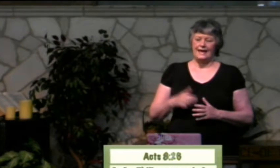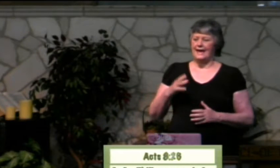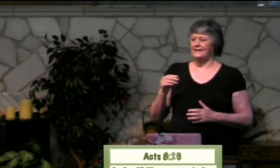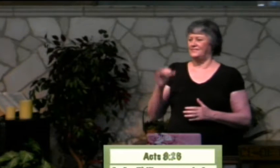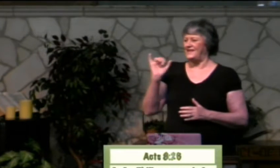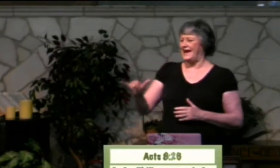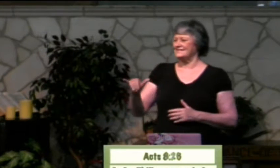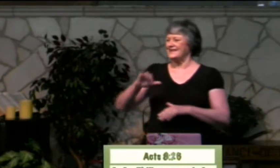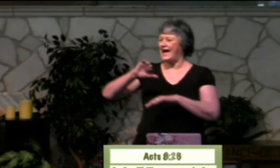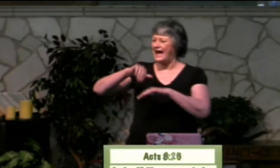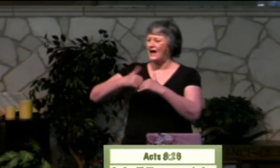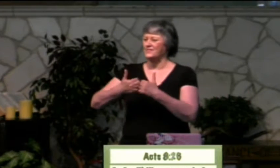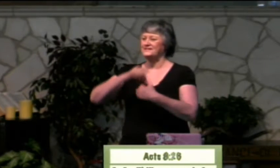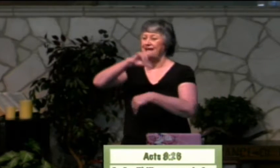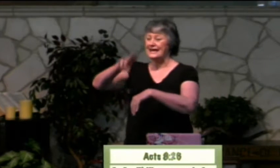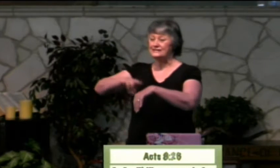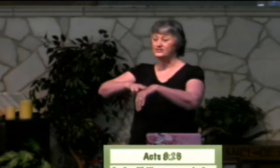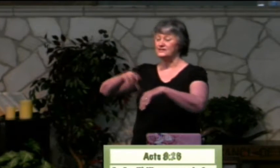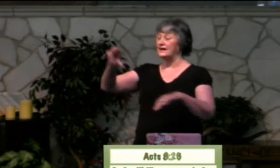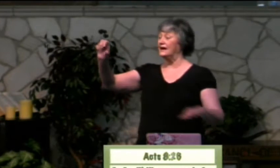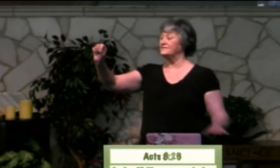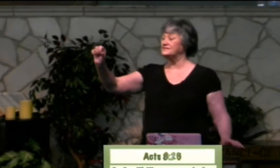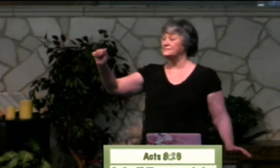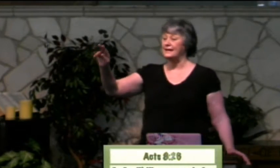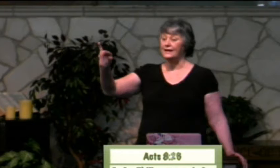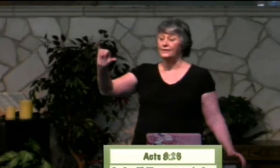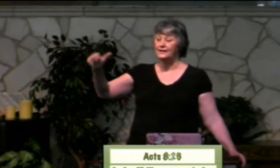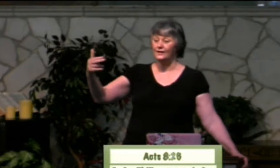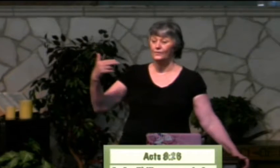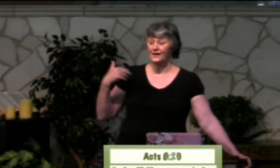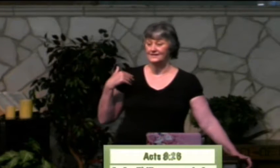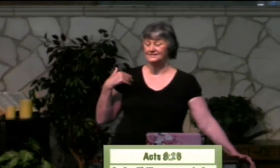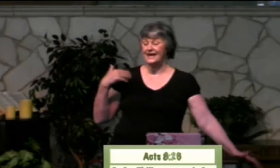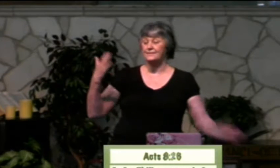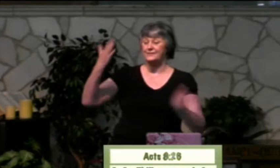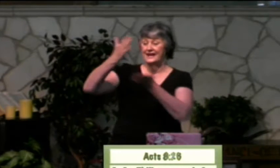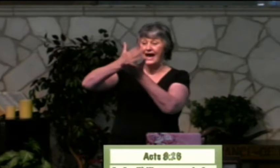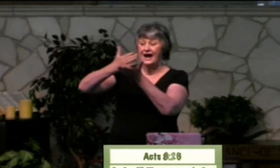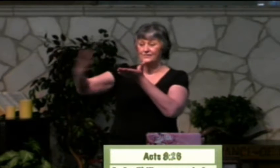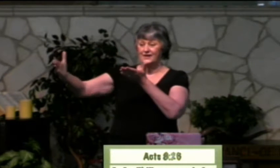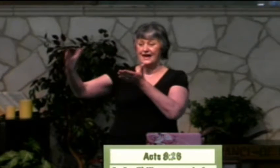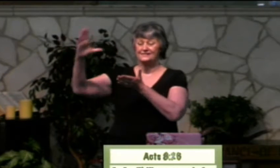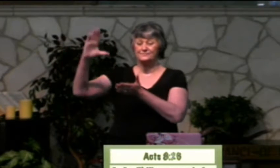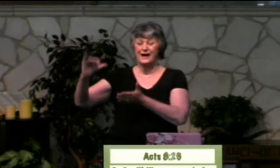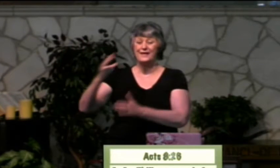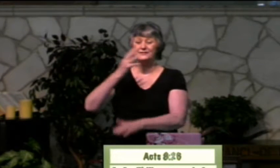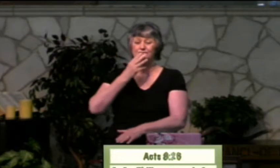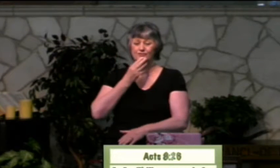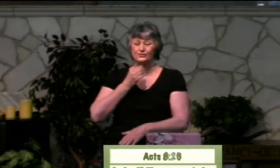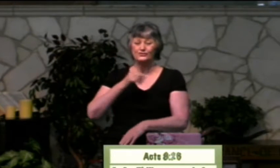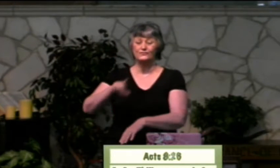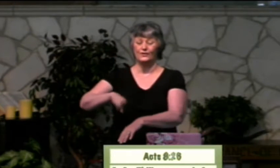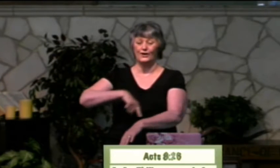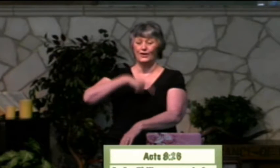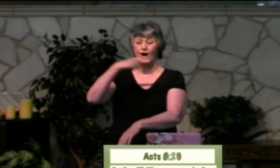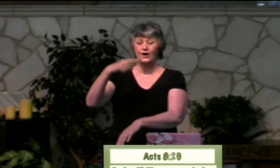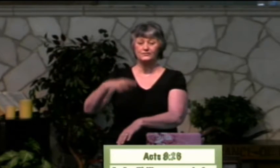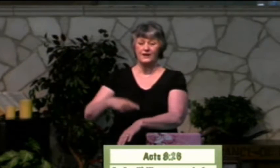And that's how the nation of Samaria was. They had been outcast by the Jews for a long